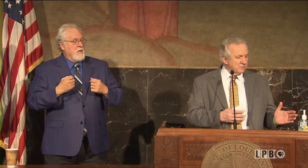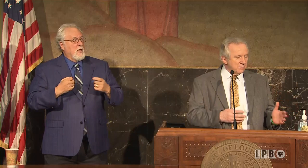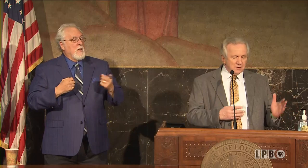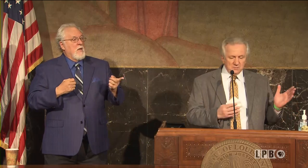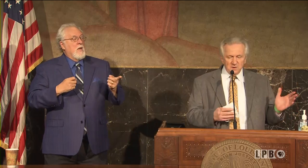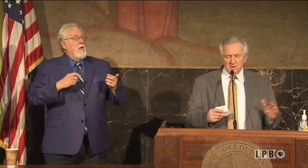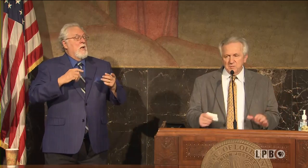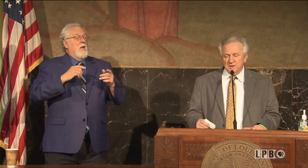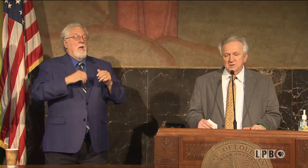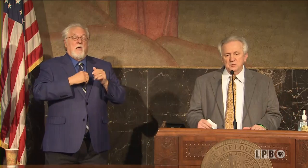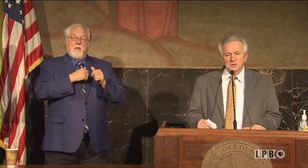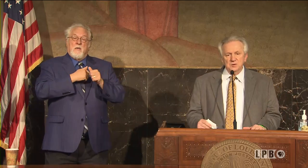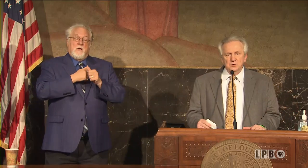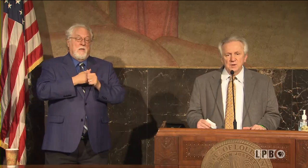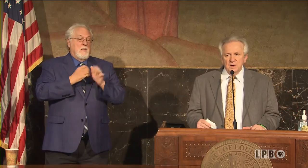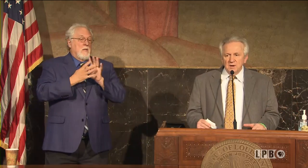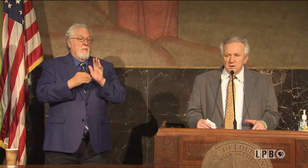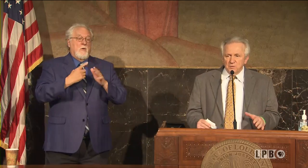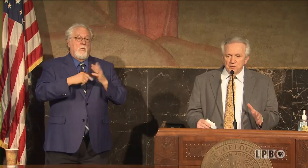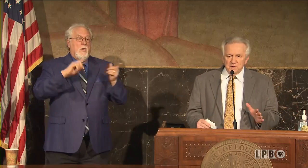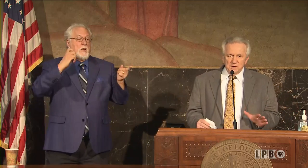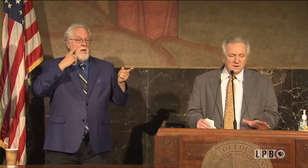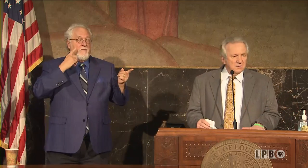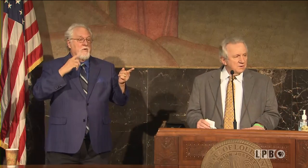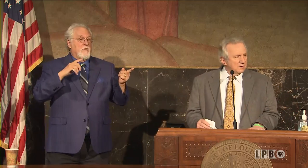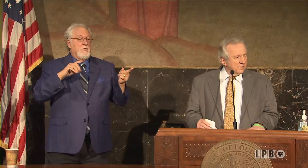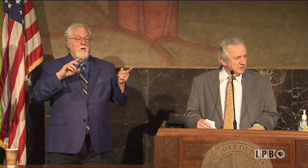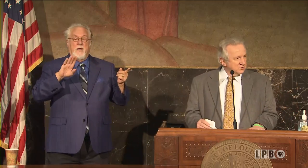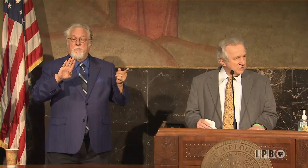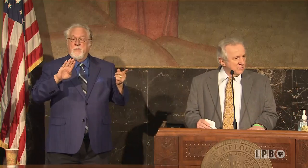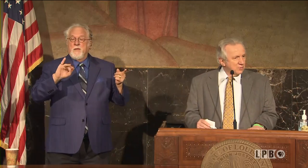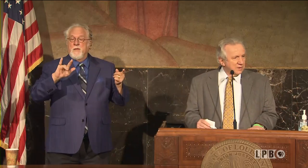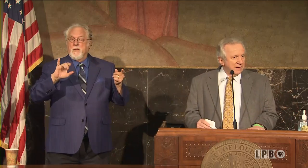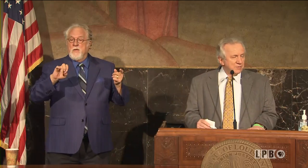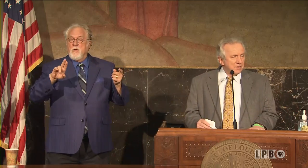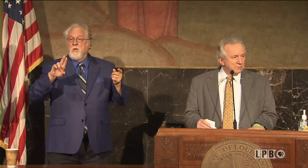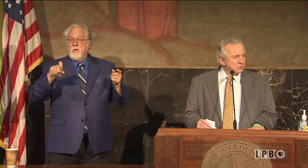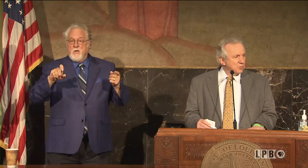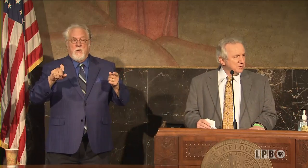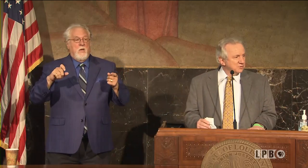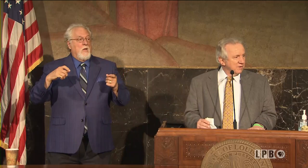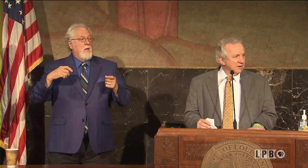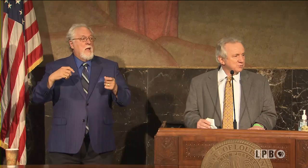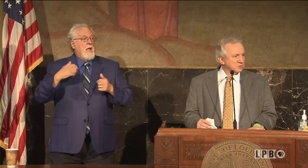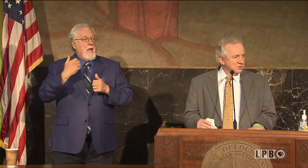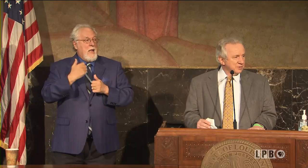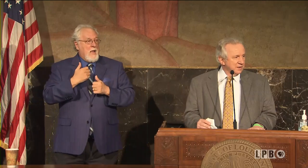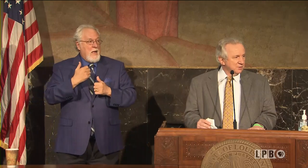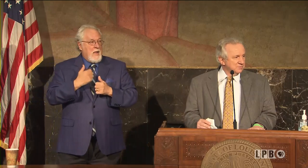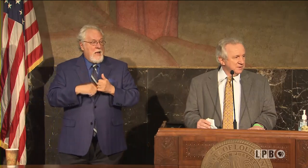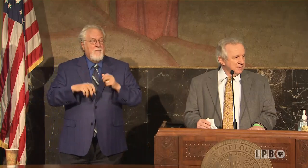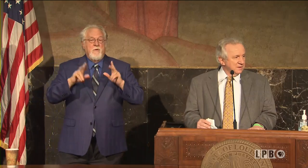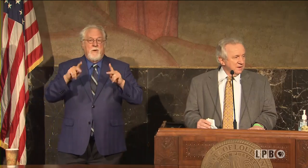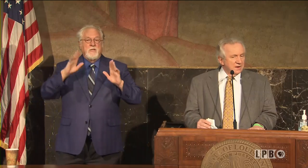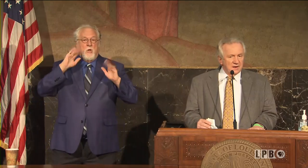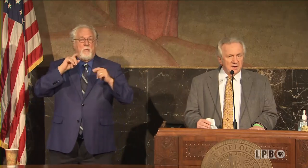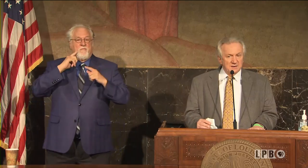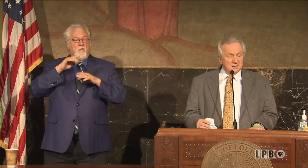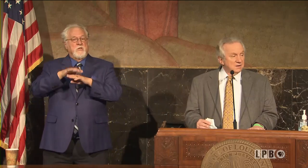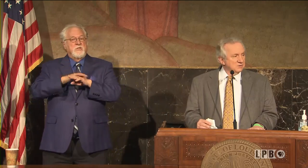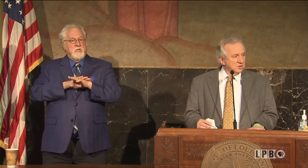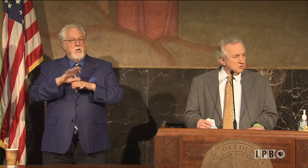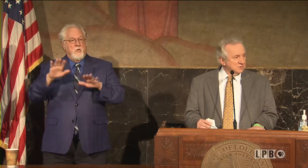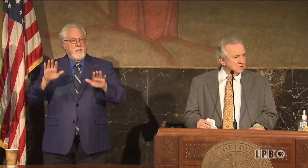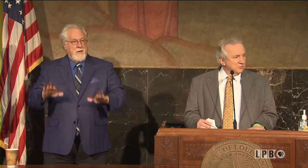the governor and by Dr. Bu, we are in the summer when everybody was hoping this virus would slow down.